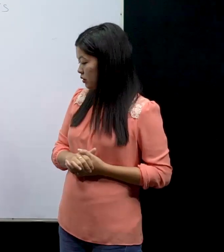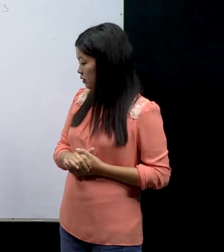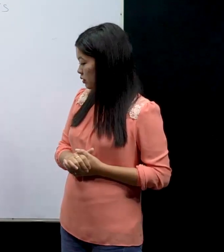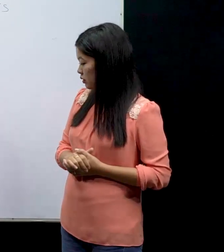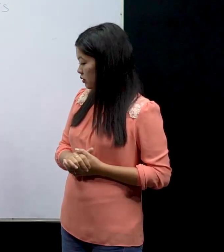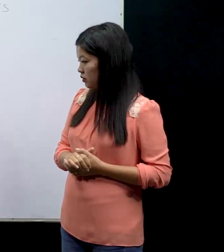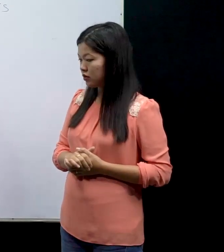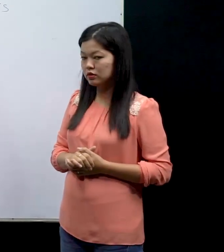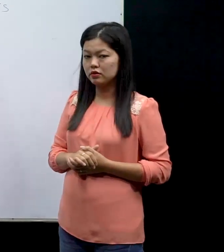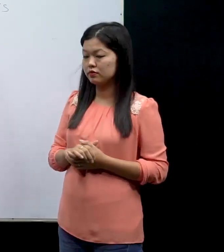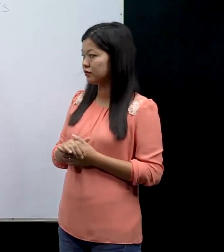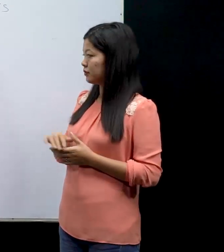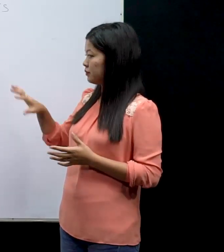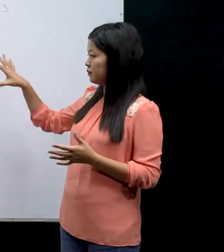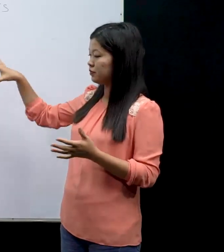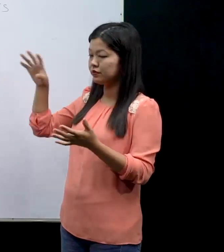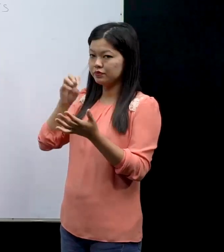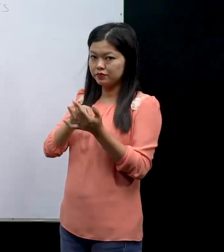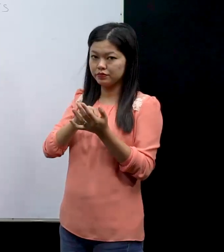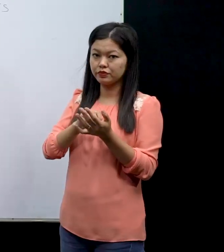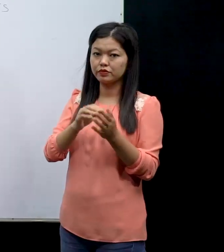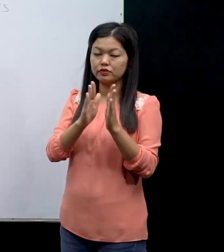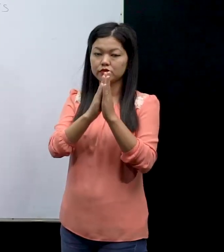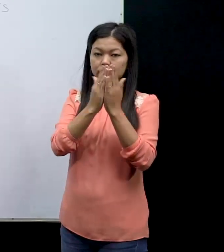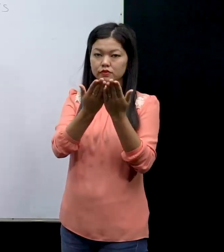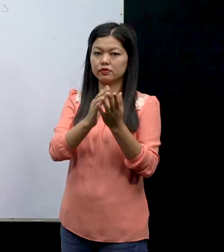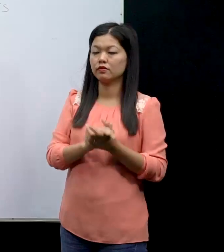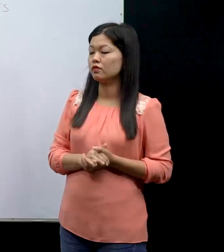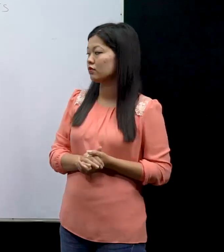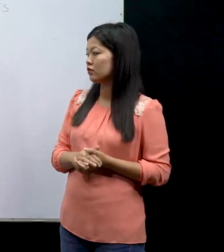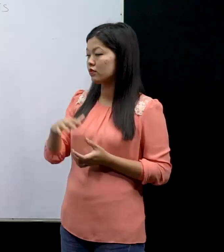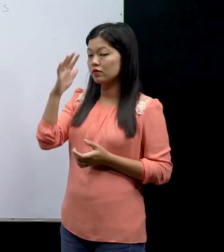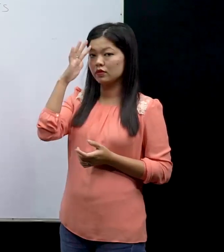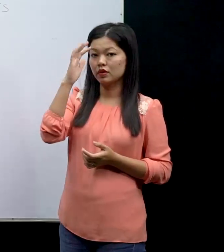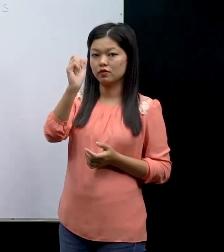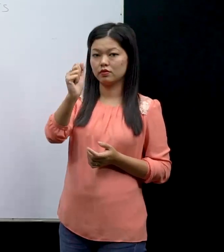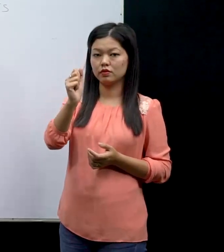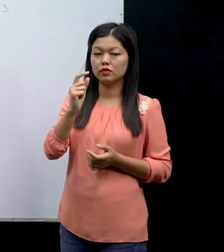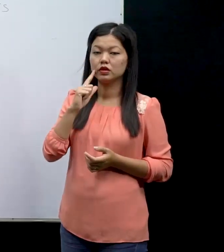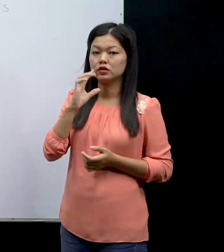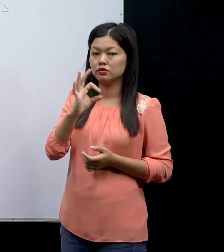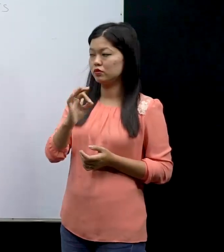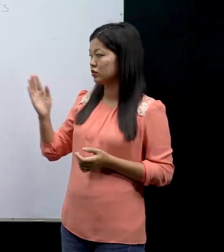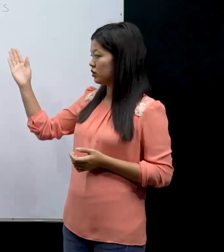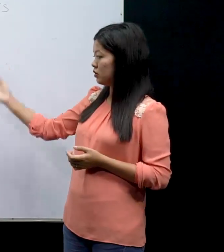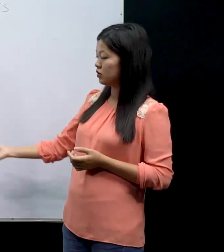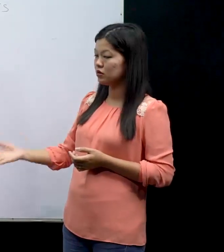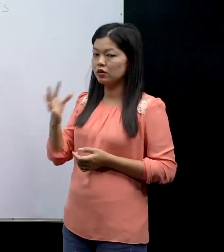note this one down in your notebook. You have to note this one down, clear? Because these are important.